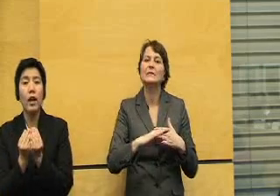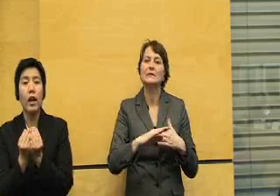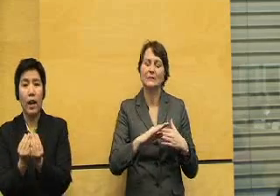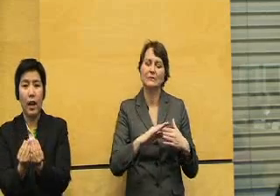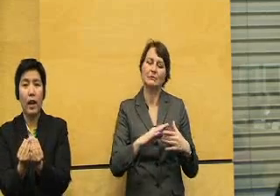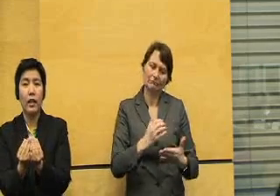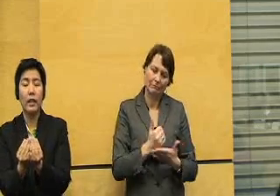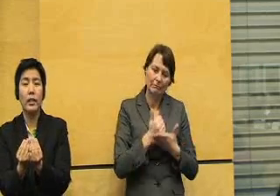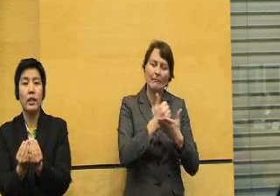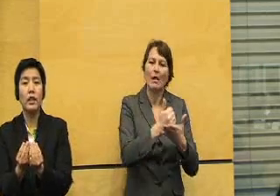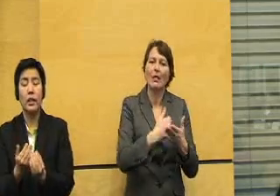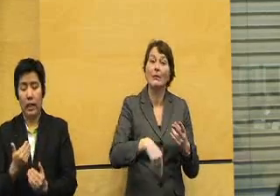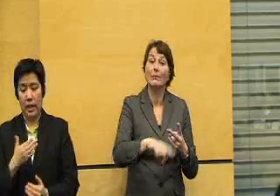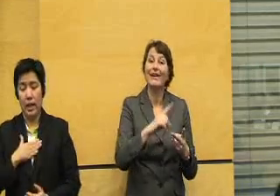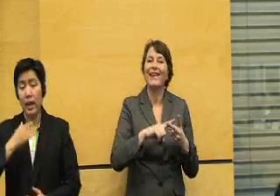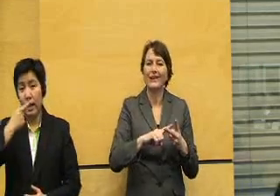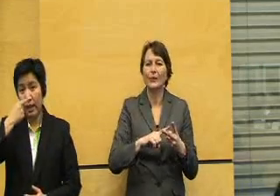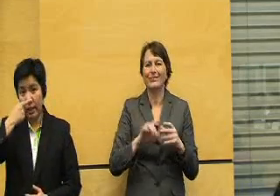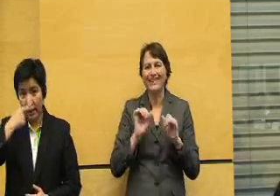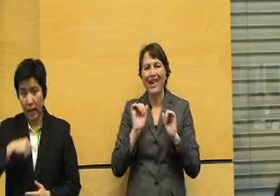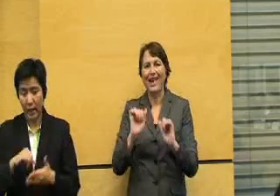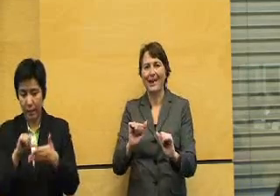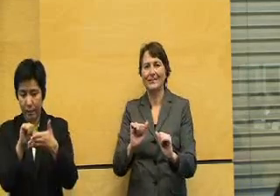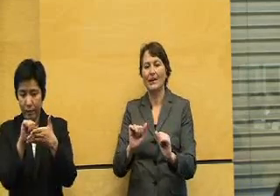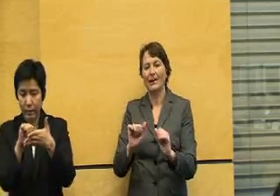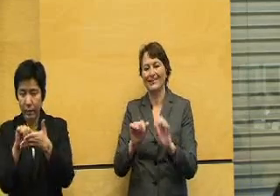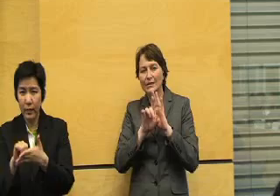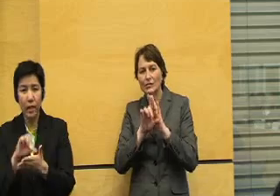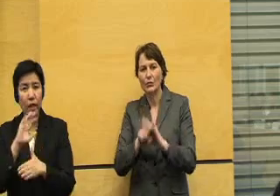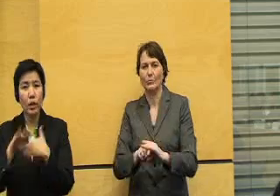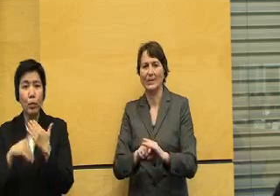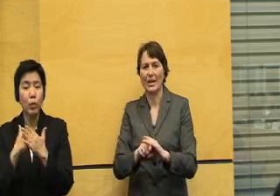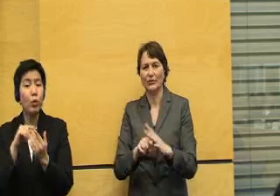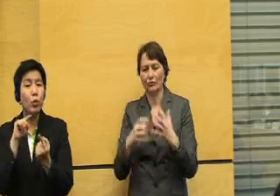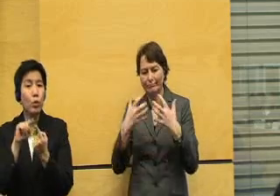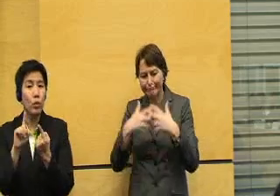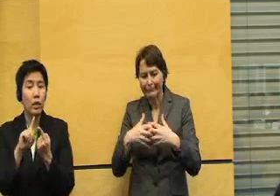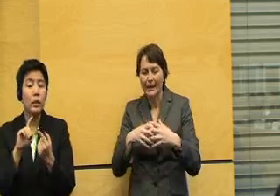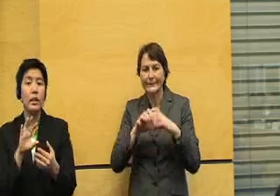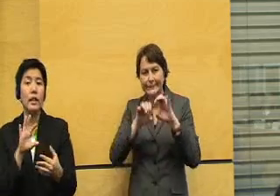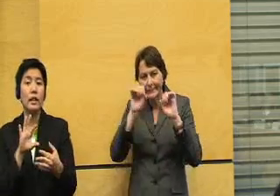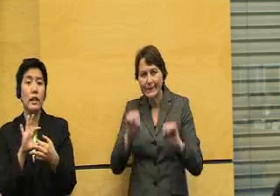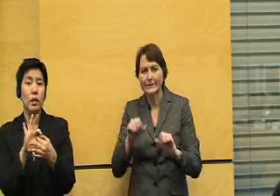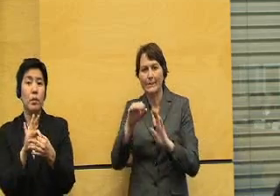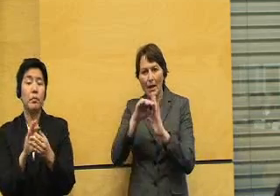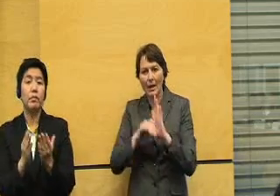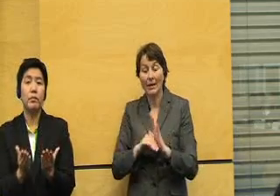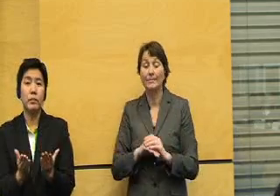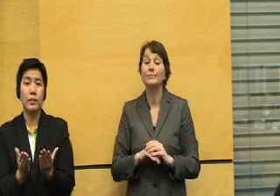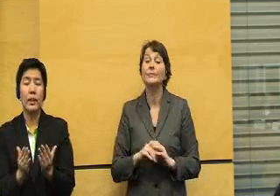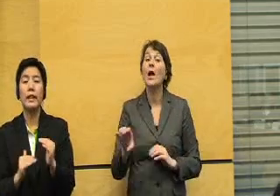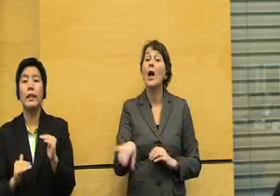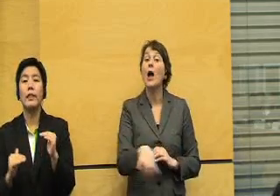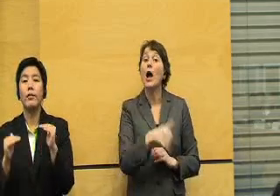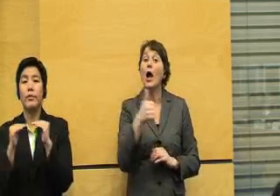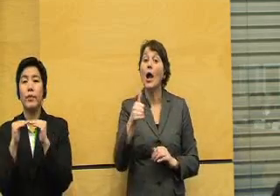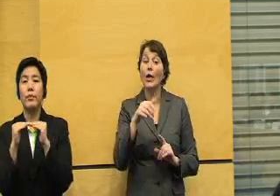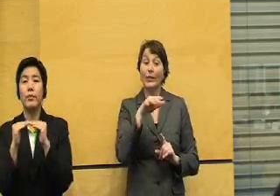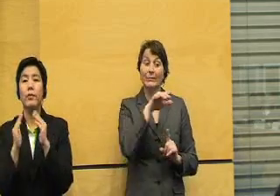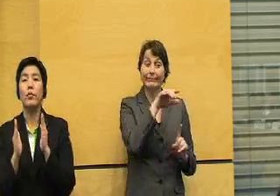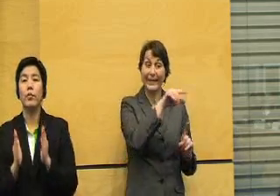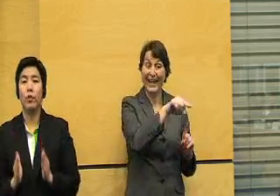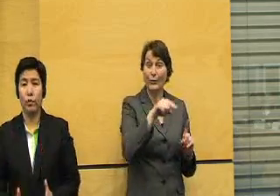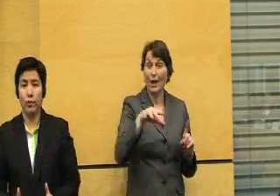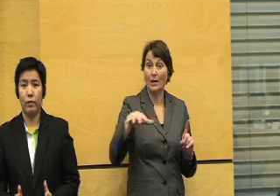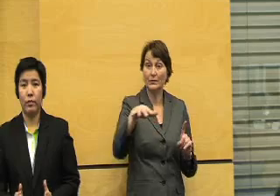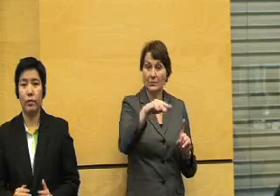and anti-discrimination mechanisms. There has also been progress in many other areas. The